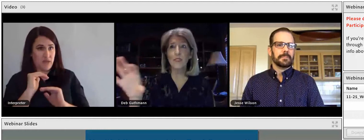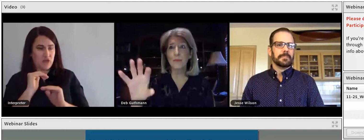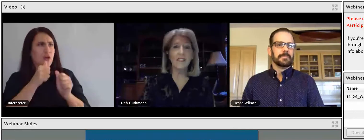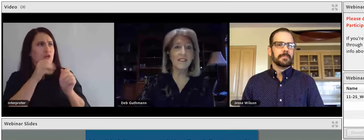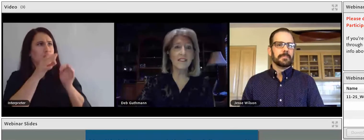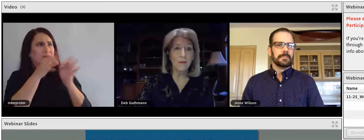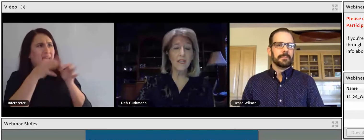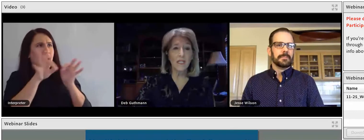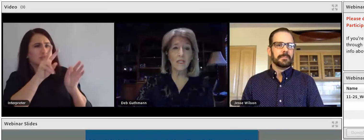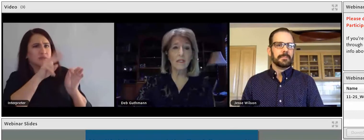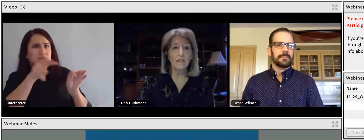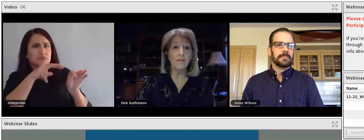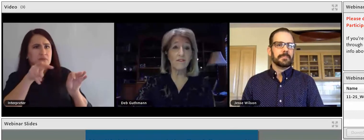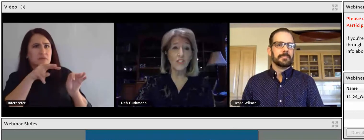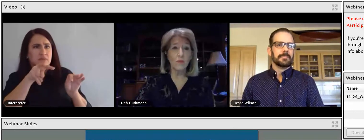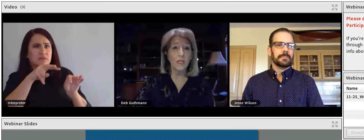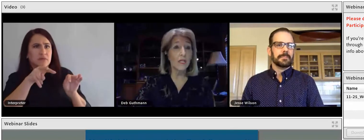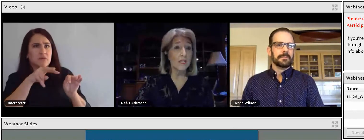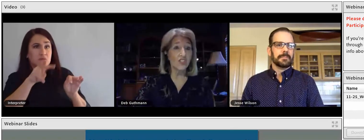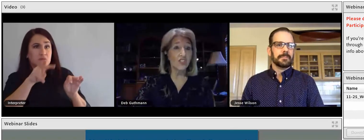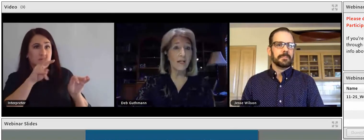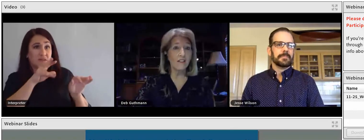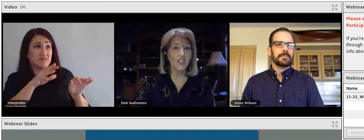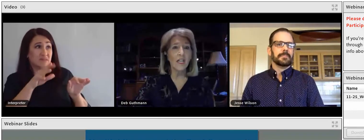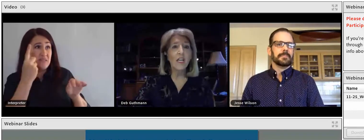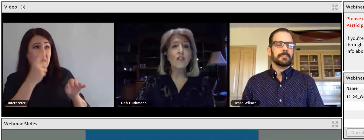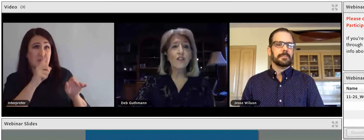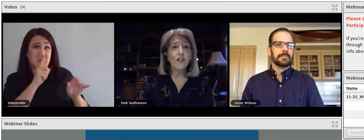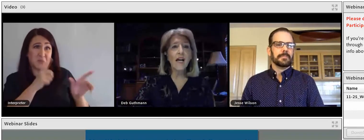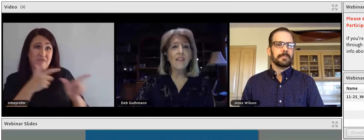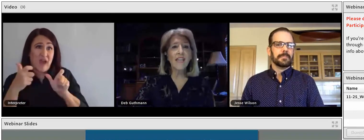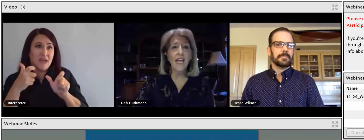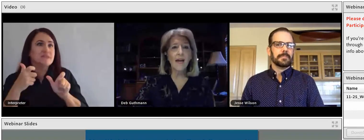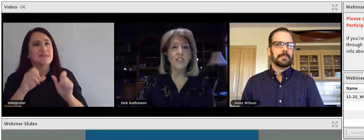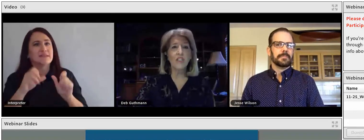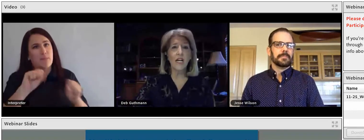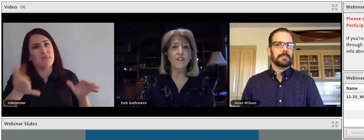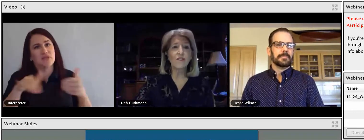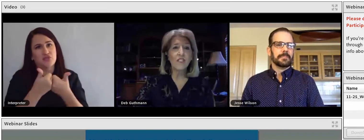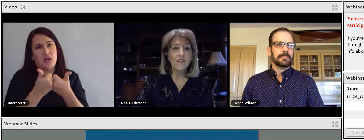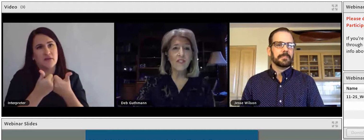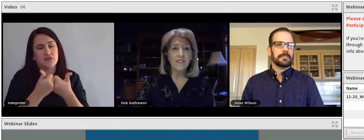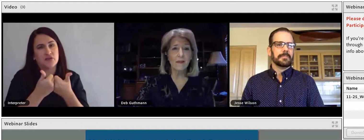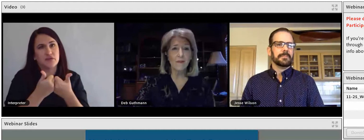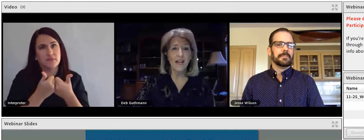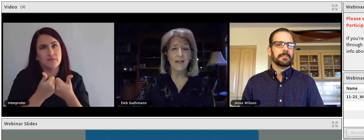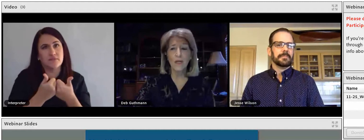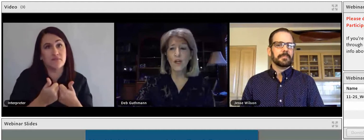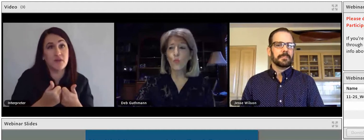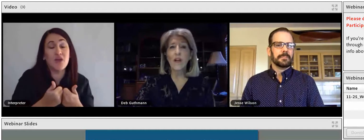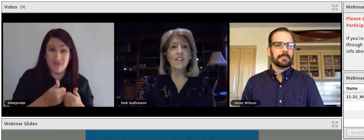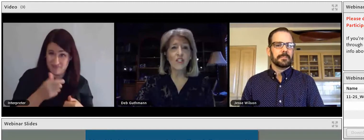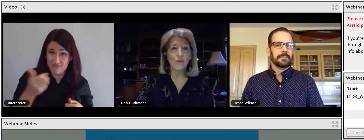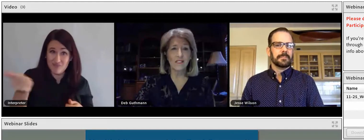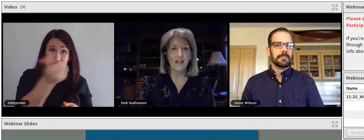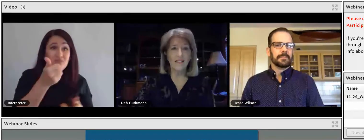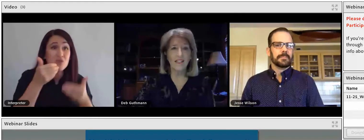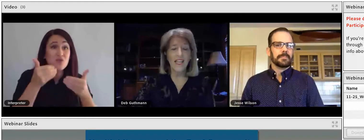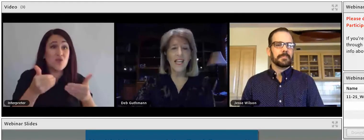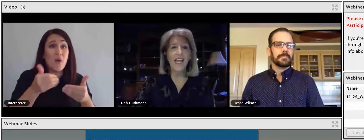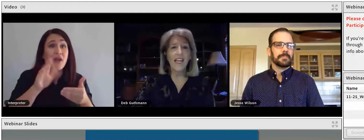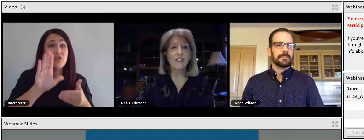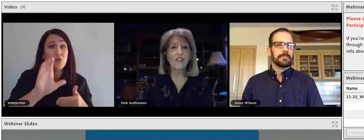the same speed that something is visually, is challenging. Turn on the captioning on your TV sometime when the news